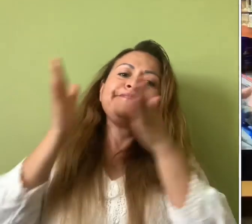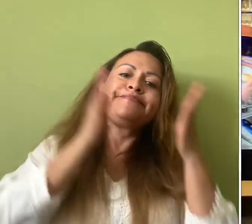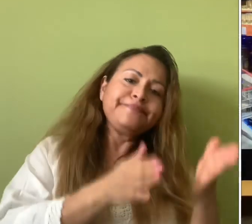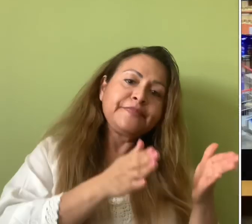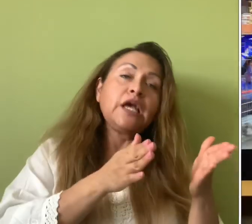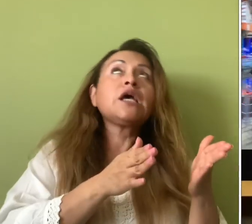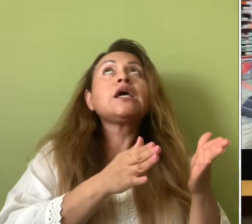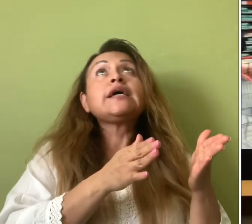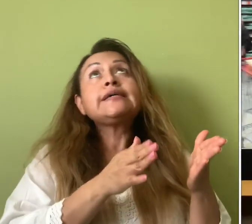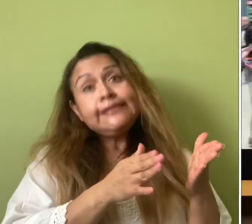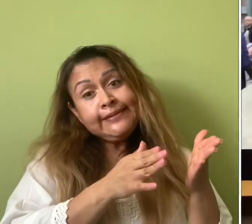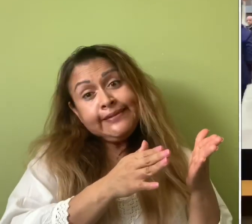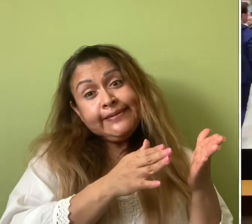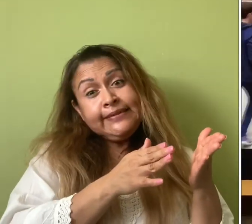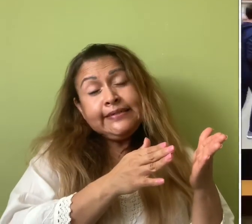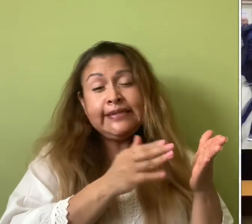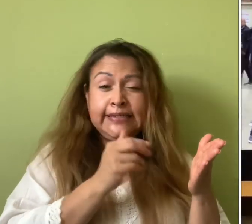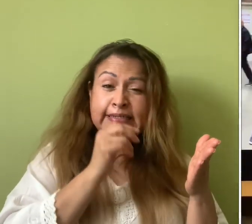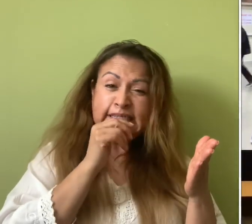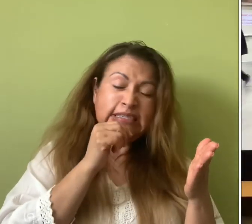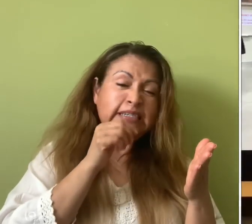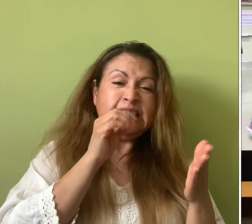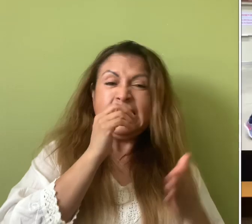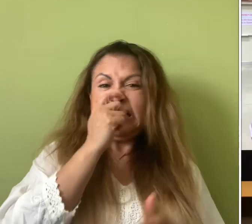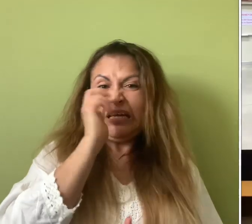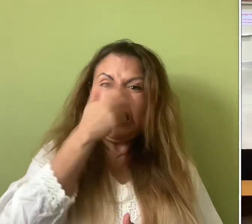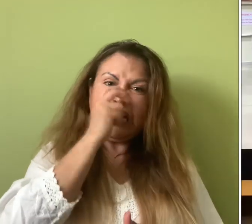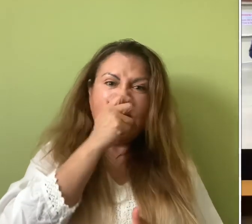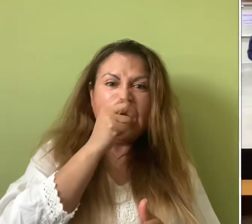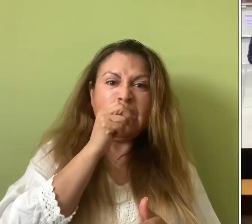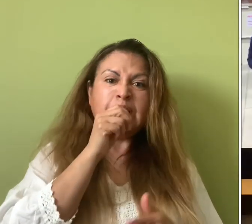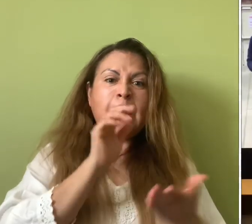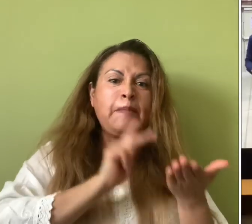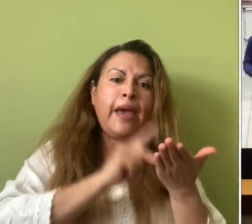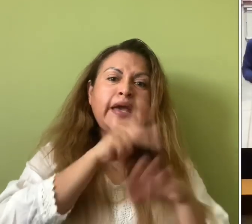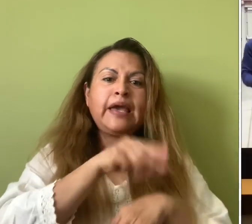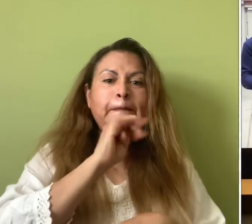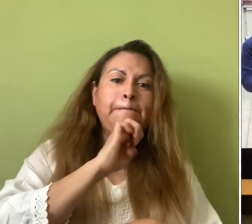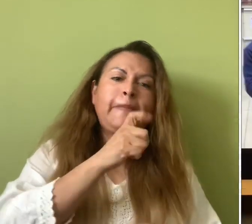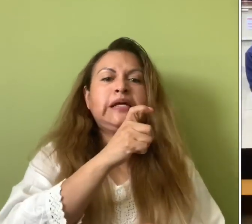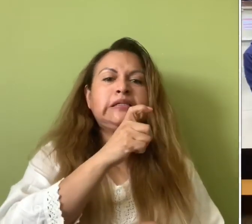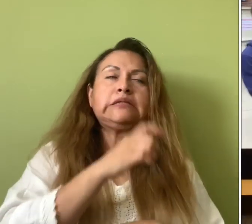this, like Krusty the Clown, his pancake mix here, right?